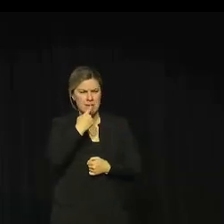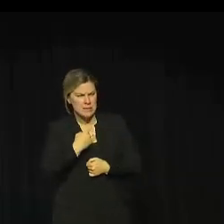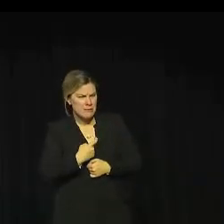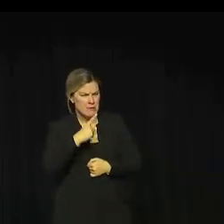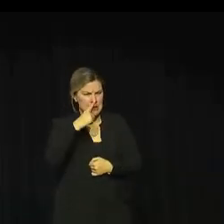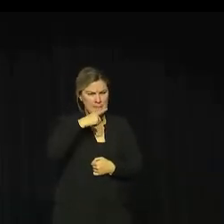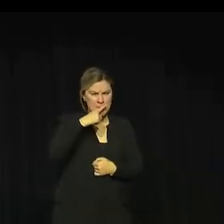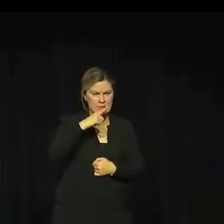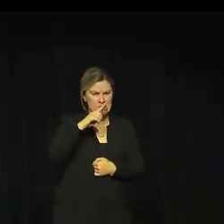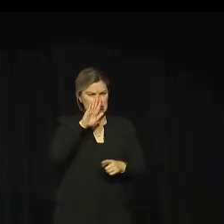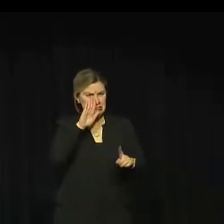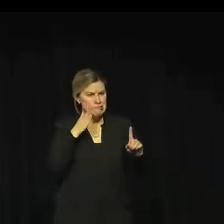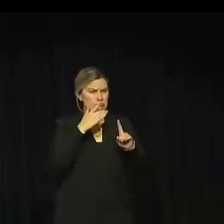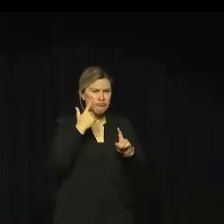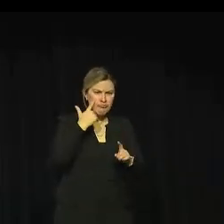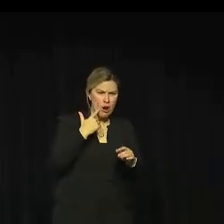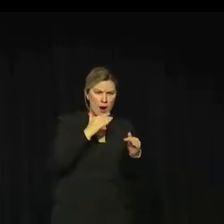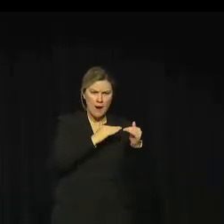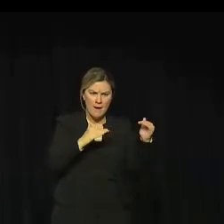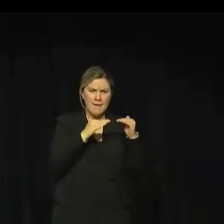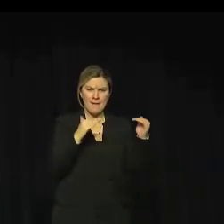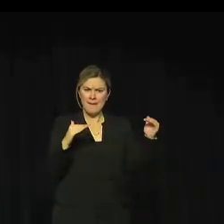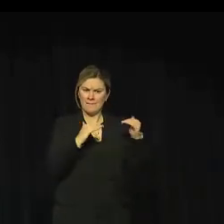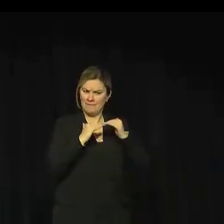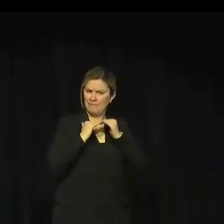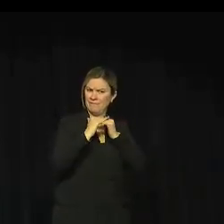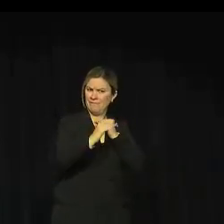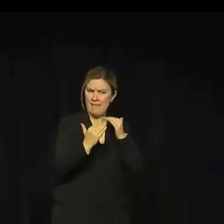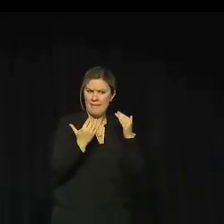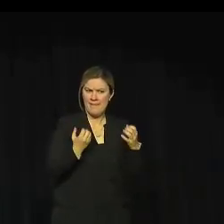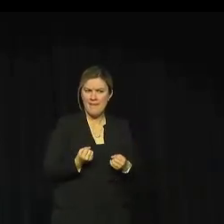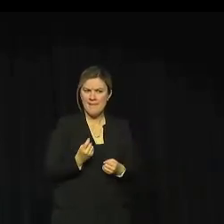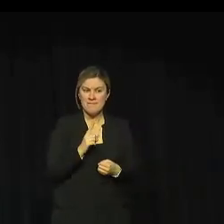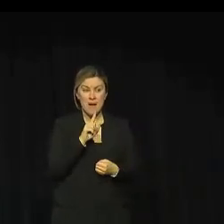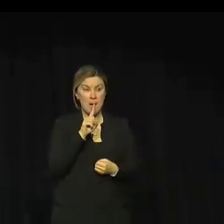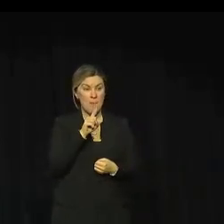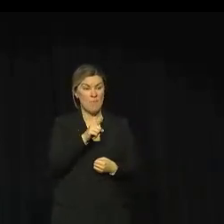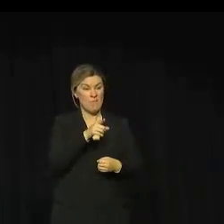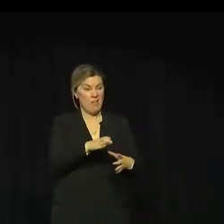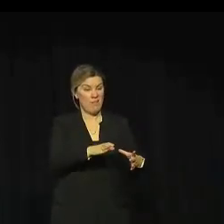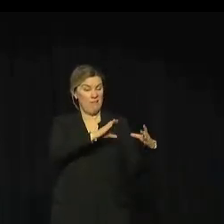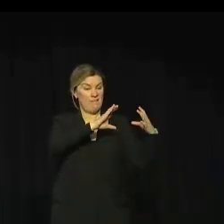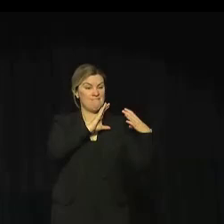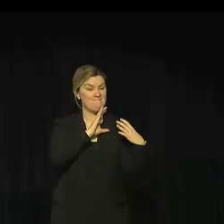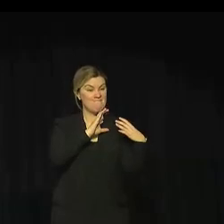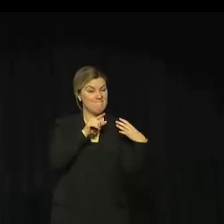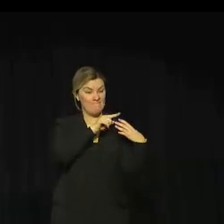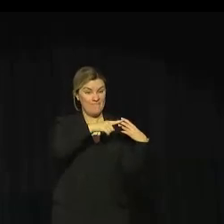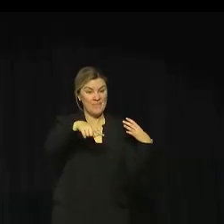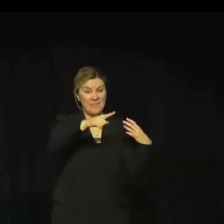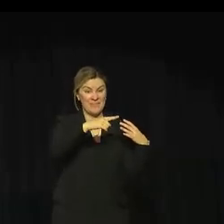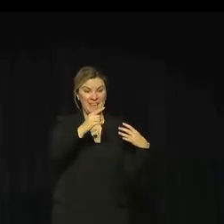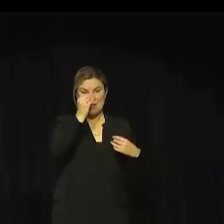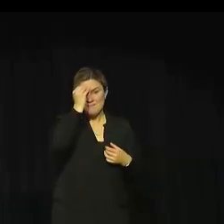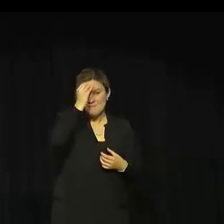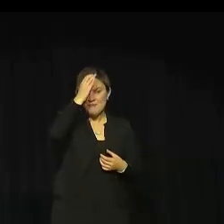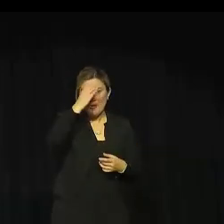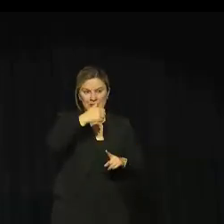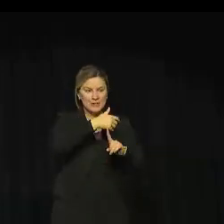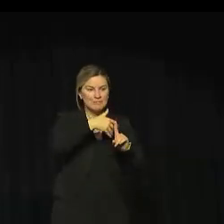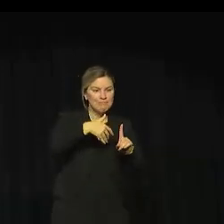striving to be fair and just, but burdened with their knowledge and their